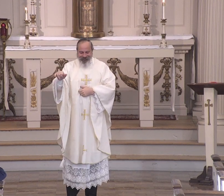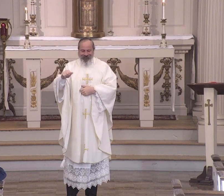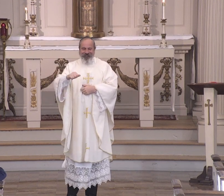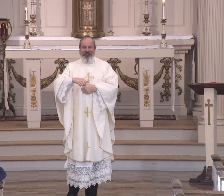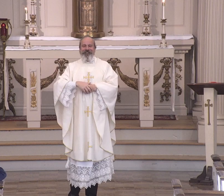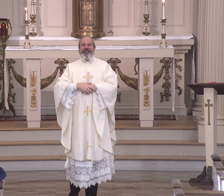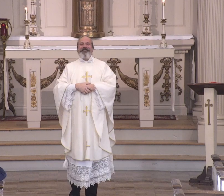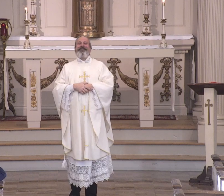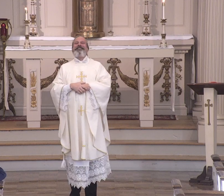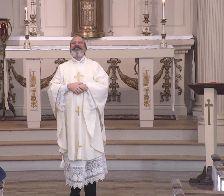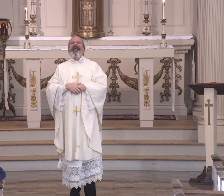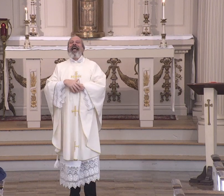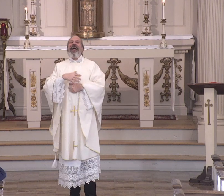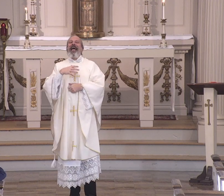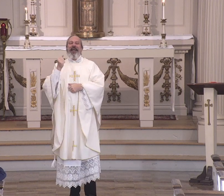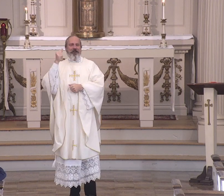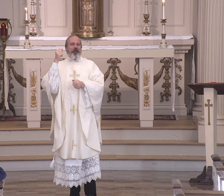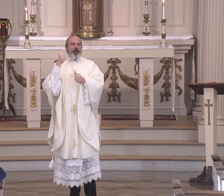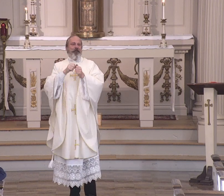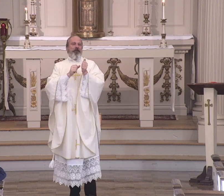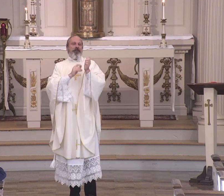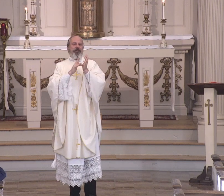So we can thank God for that.